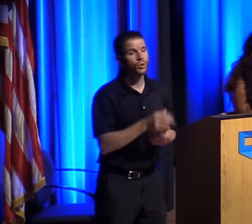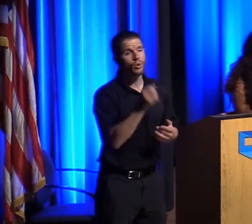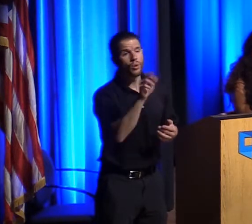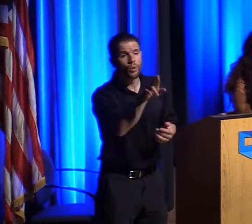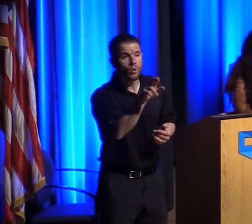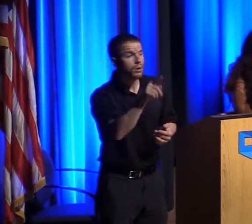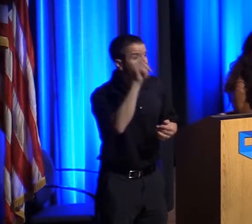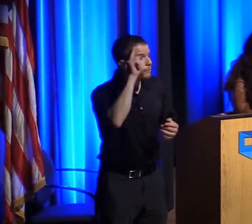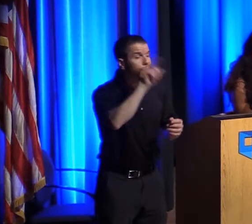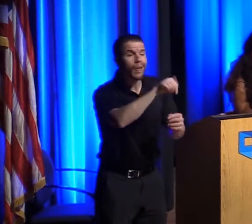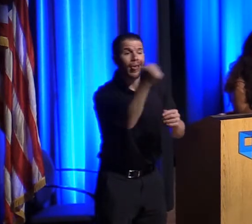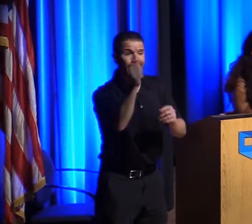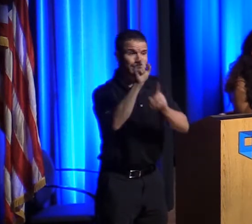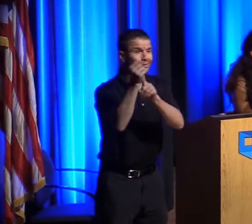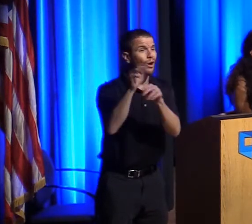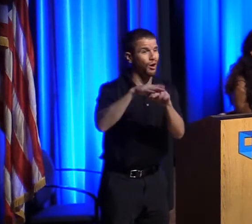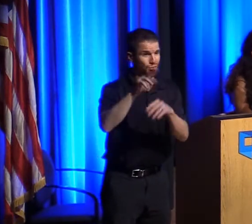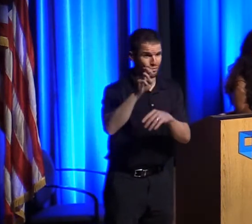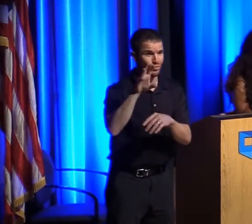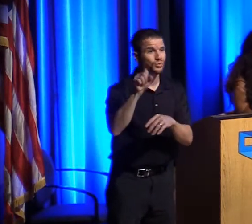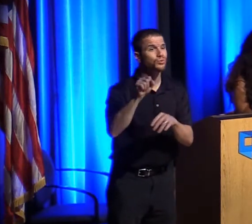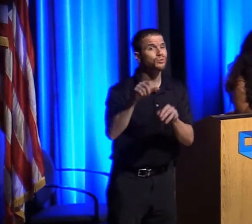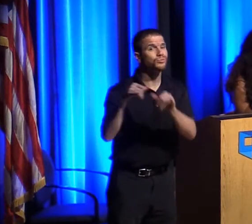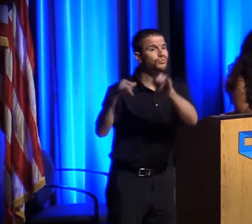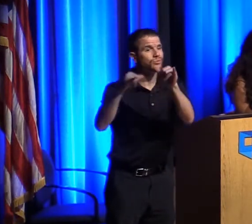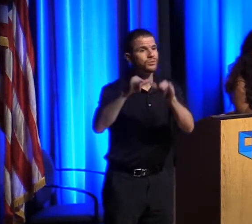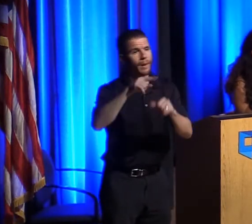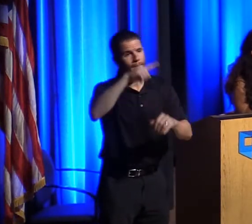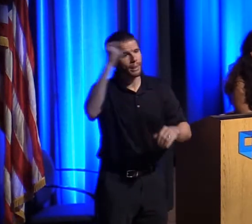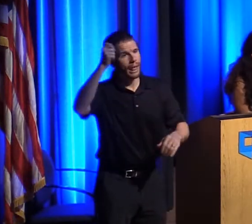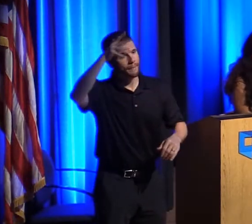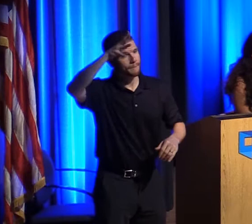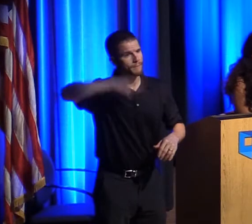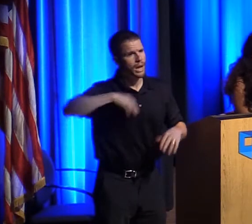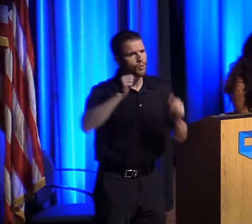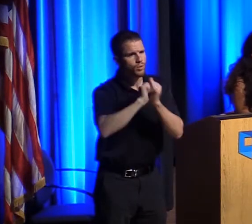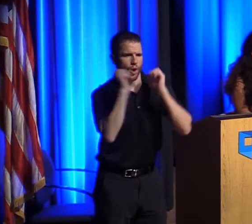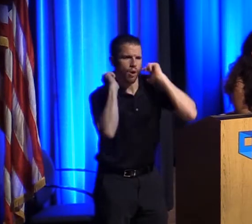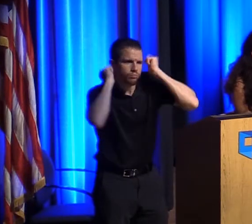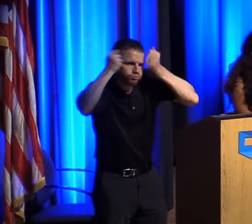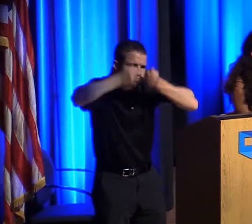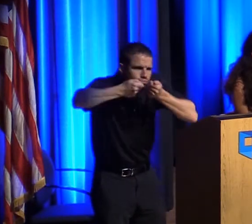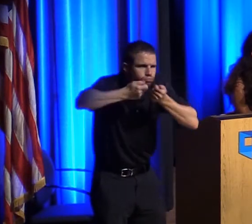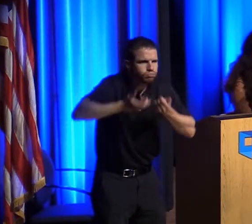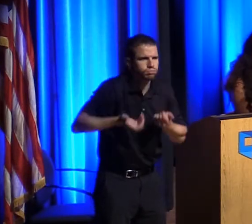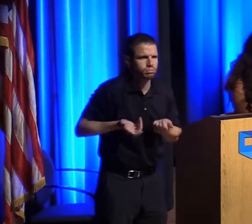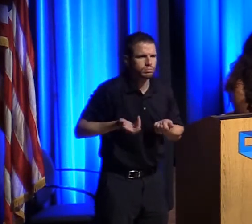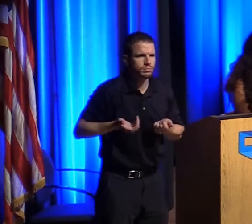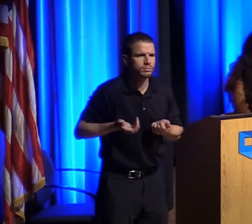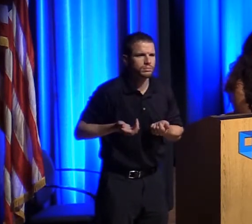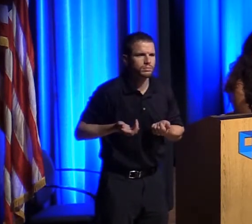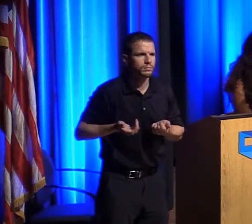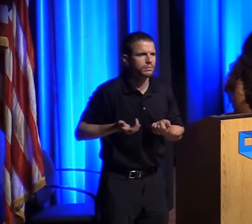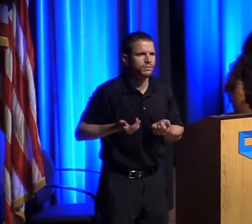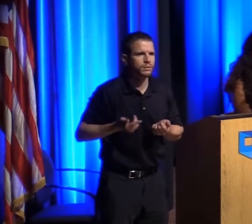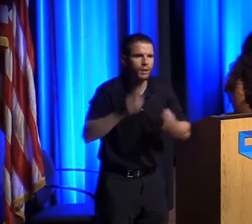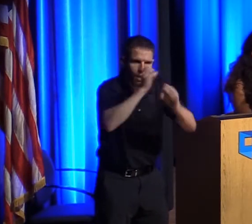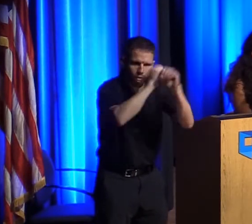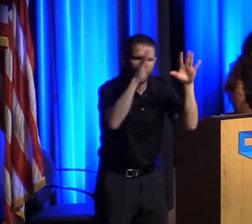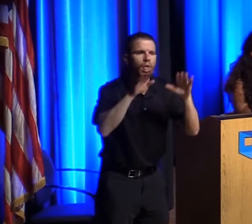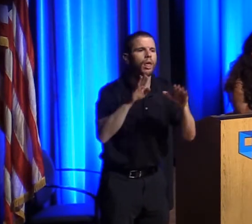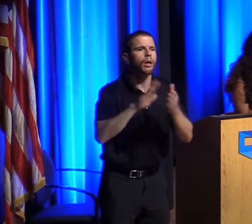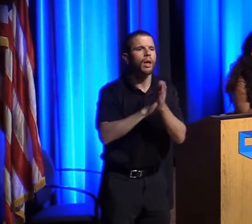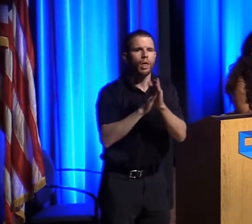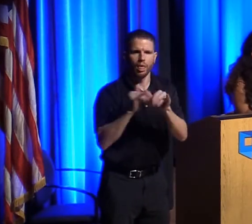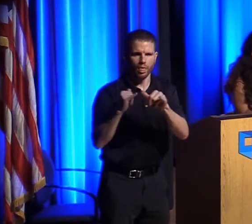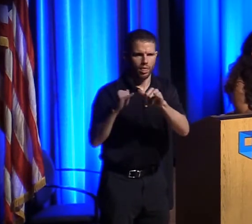hoodie, I mean, is a horrible stereotype that sometimes isn't spoken, right, but is seen.